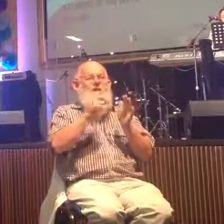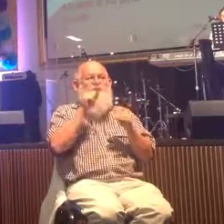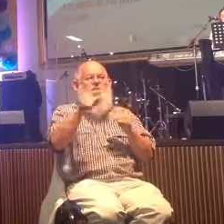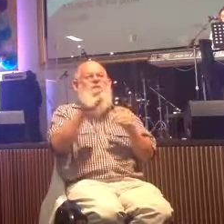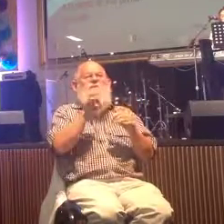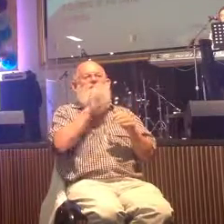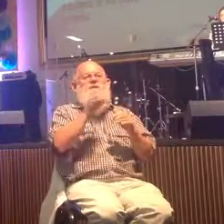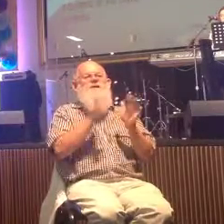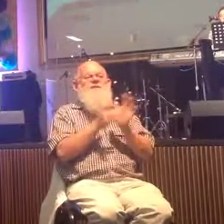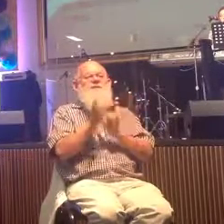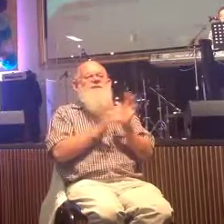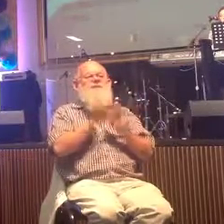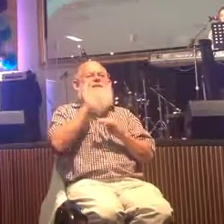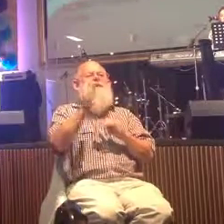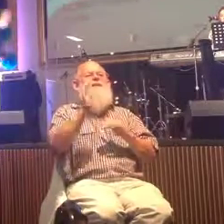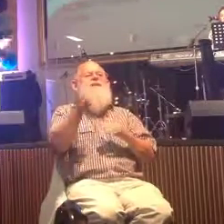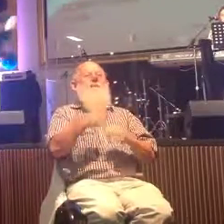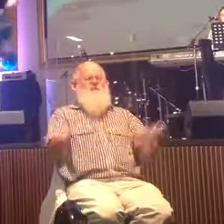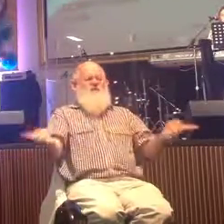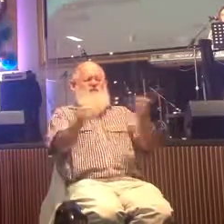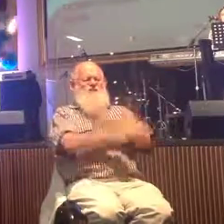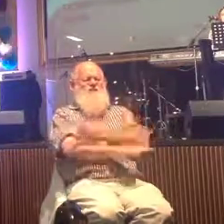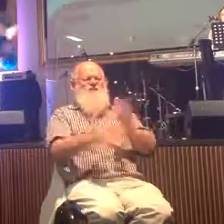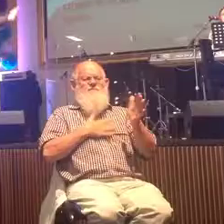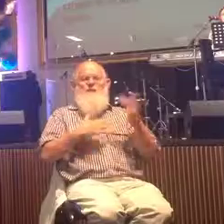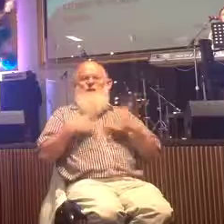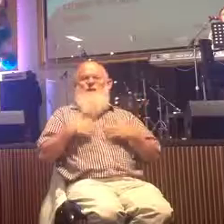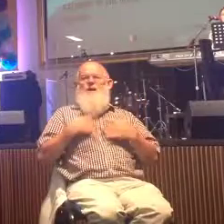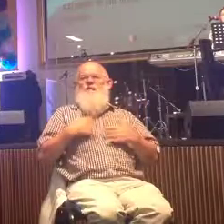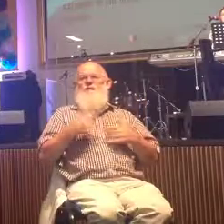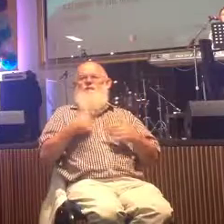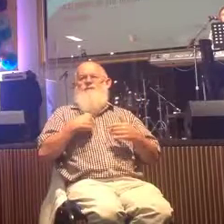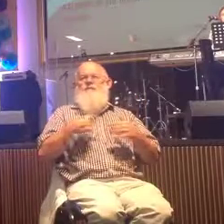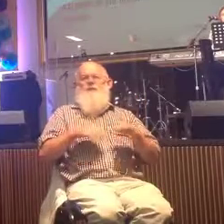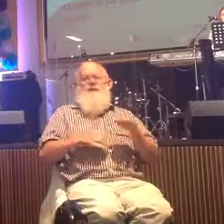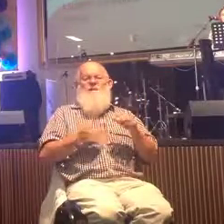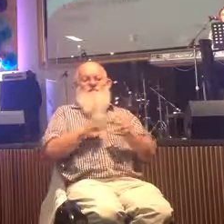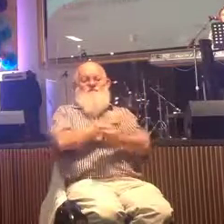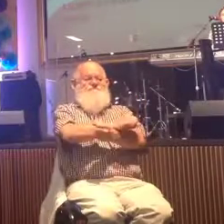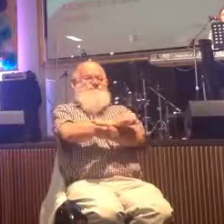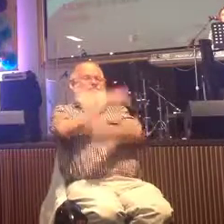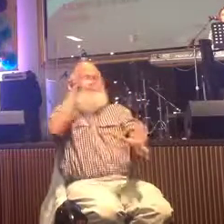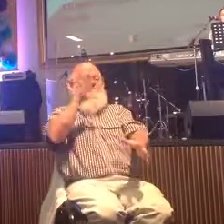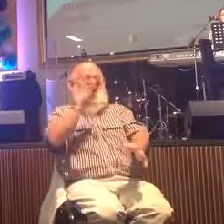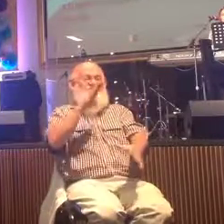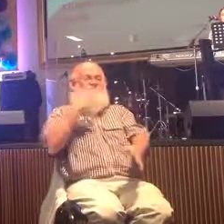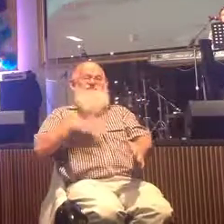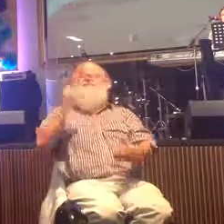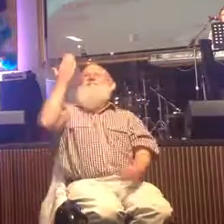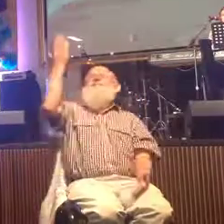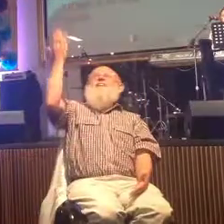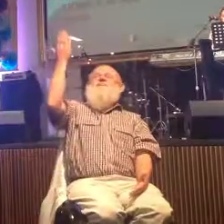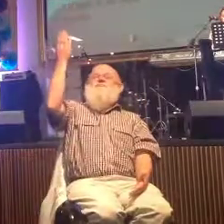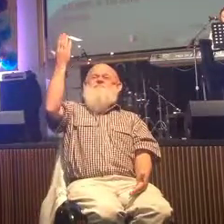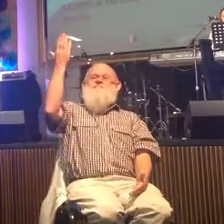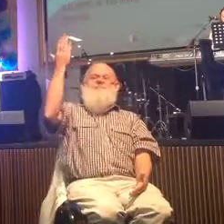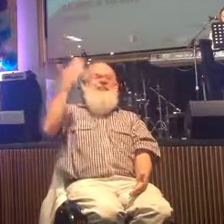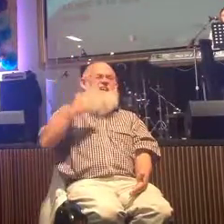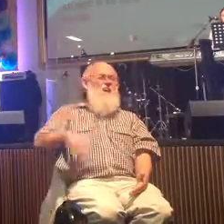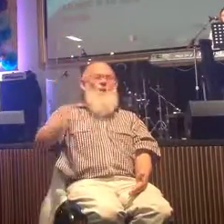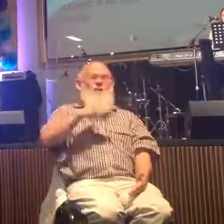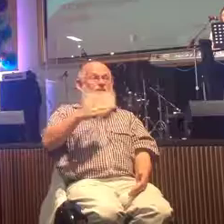guy Jesus. He came and transformed my life. He came and changed me, and I'm set free now because of him. That was all his